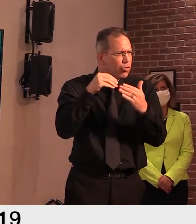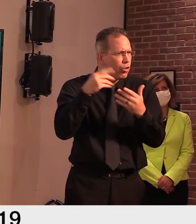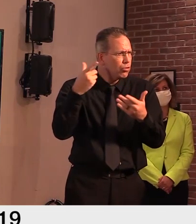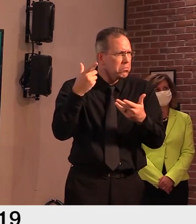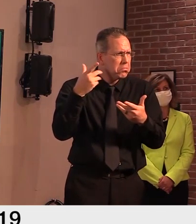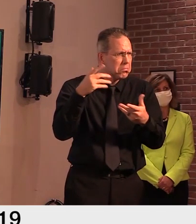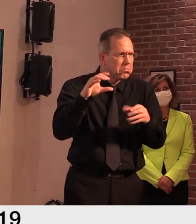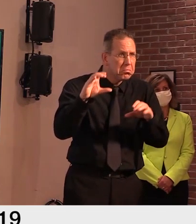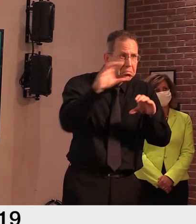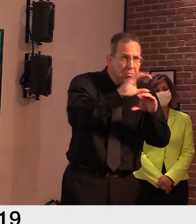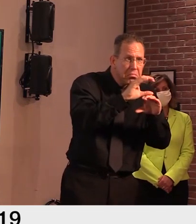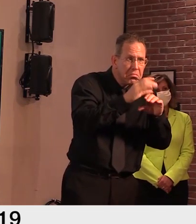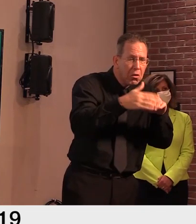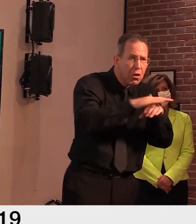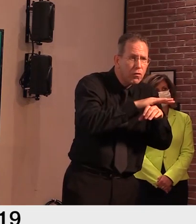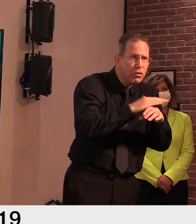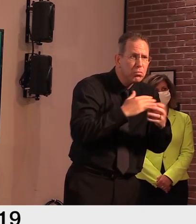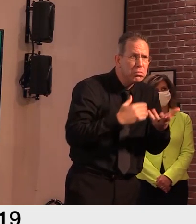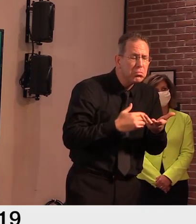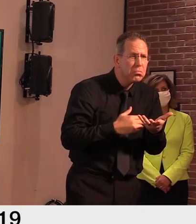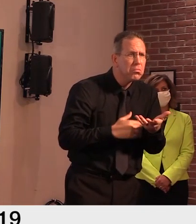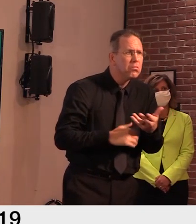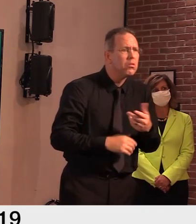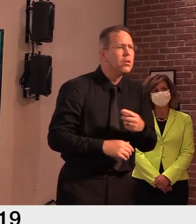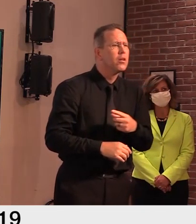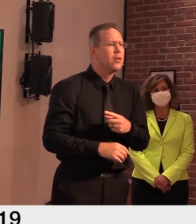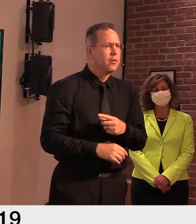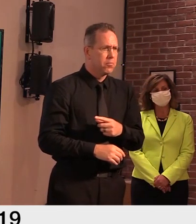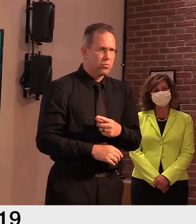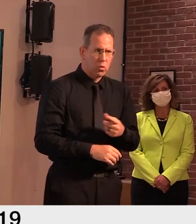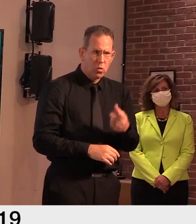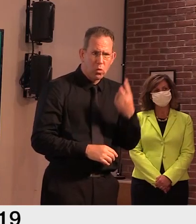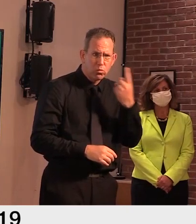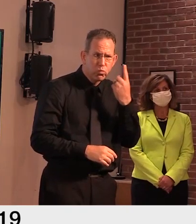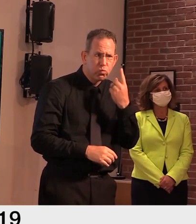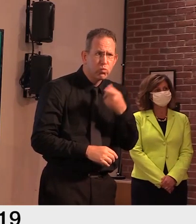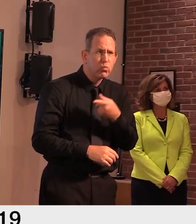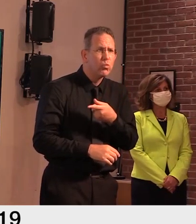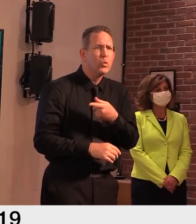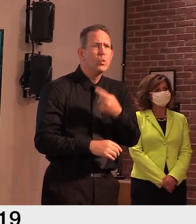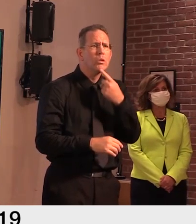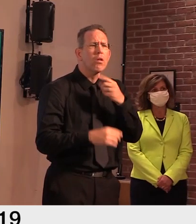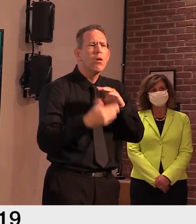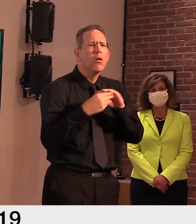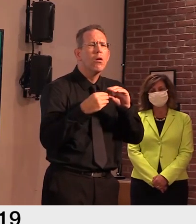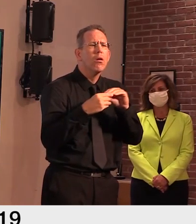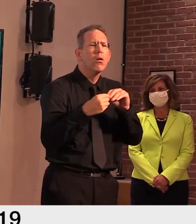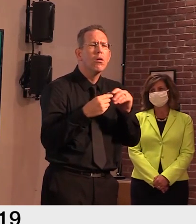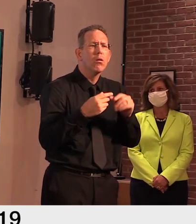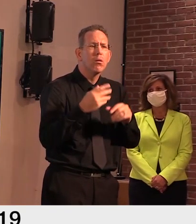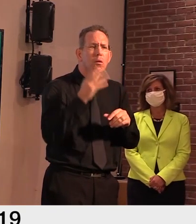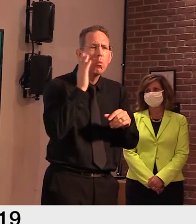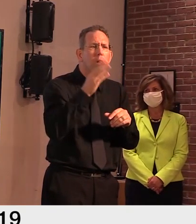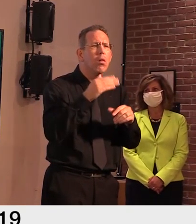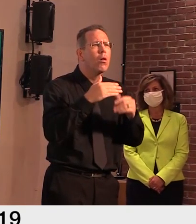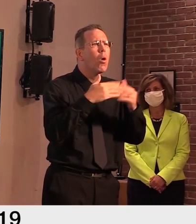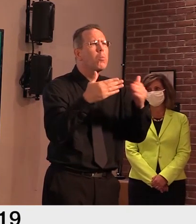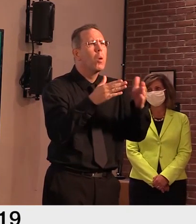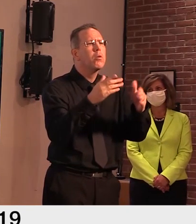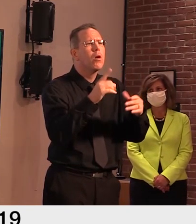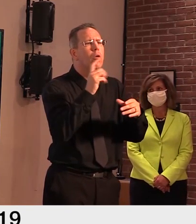Earlier this week, you said you hope to have Vermont up to 100% open or close to it in